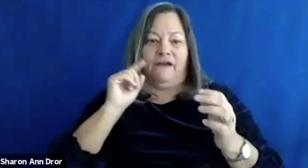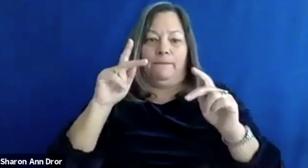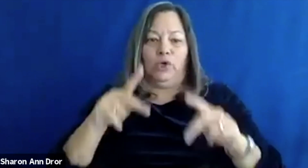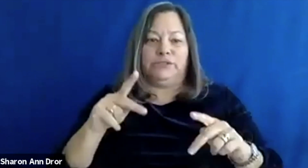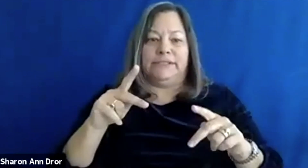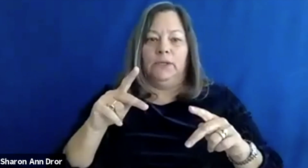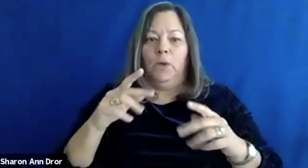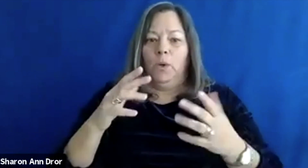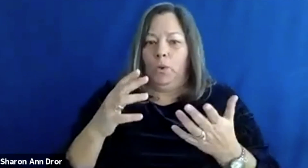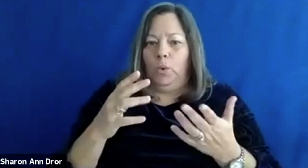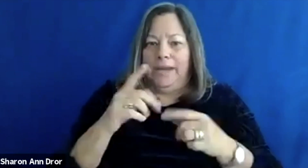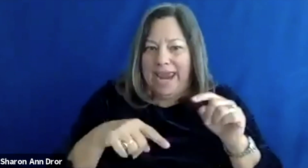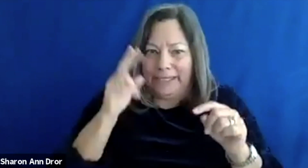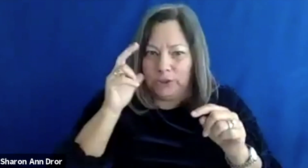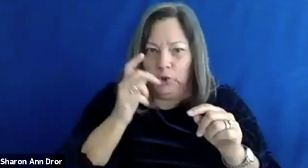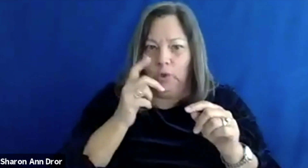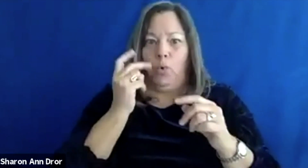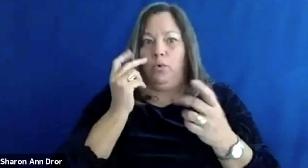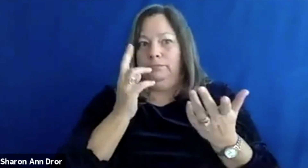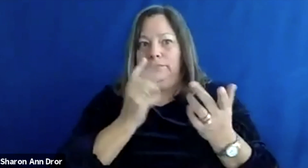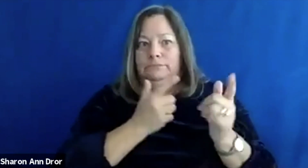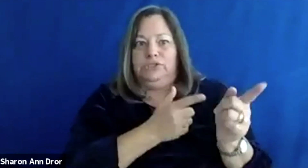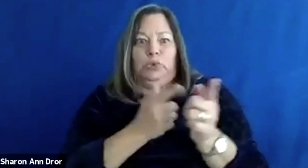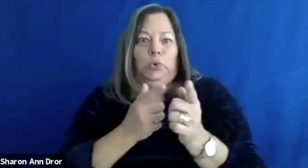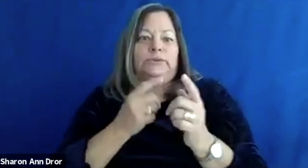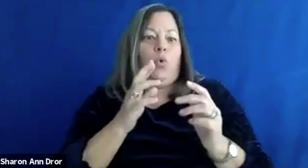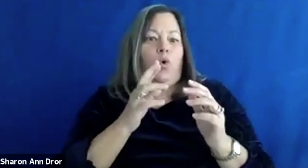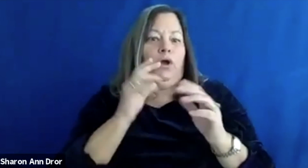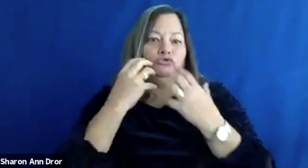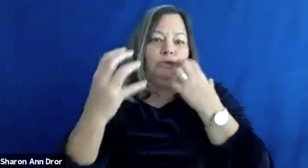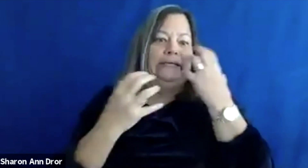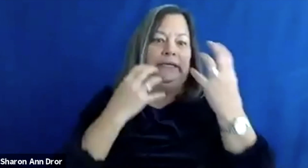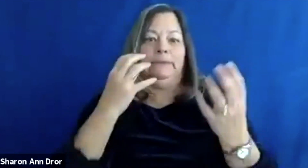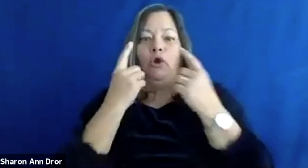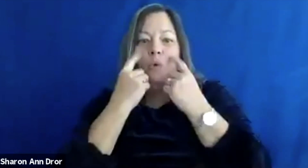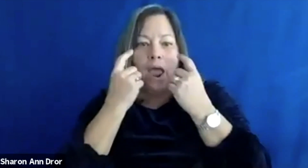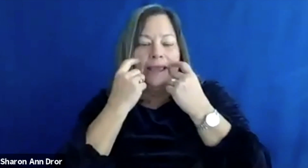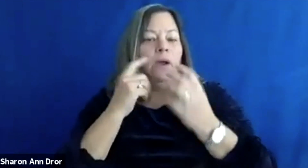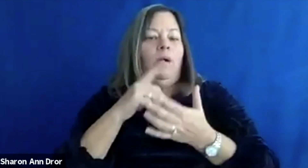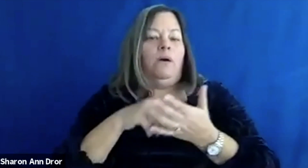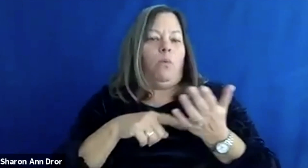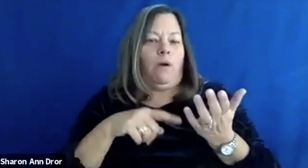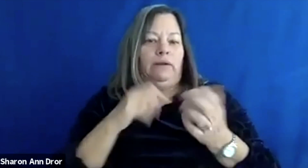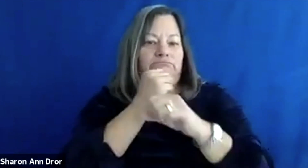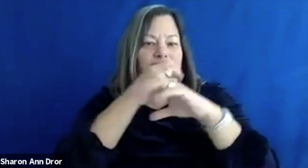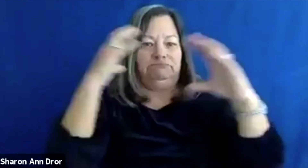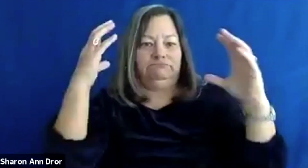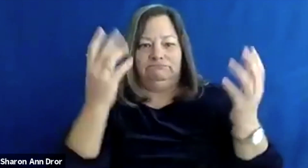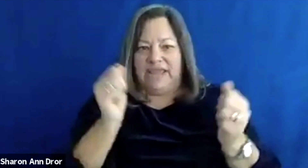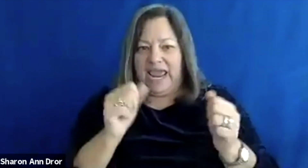it was like for a deaf person when you can't hear, or there were screams or shots or crying? I mean,